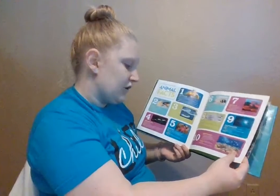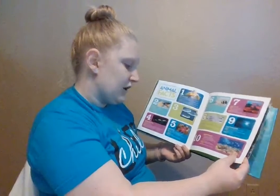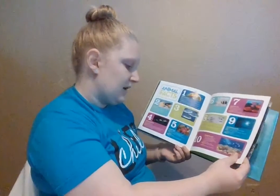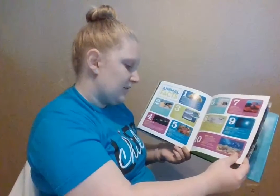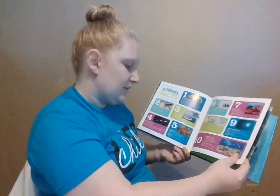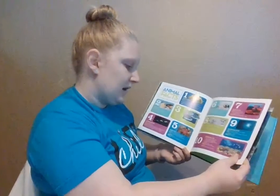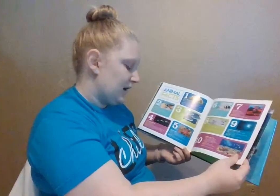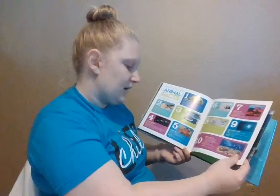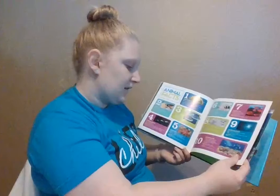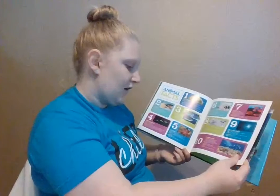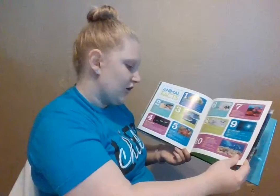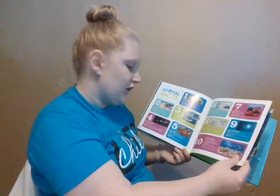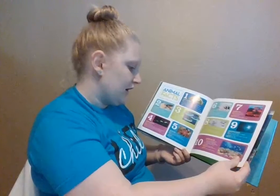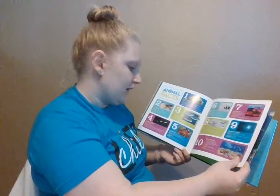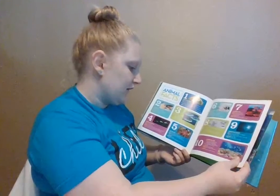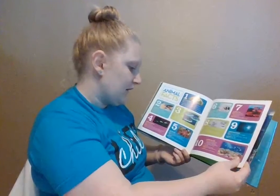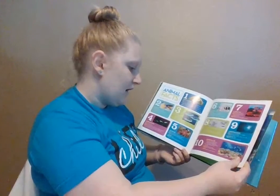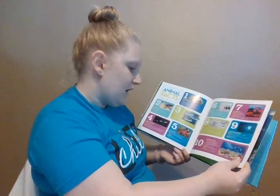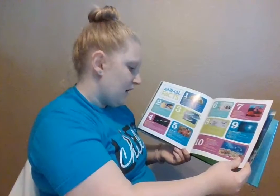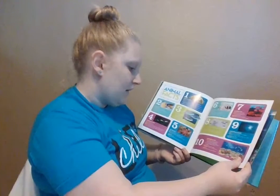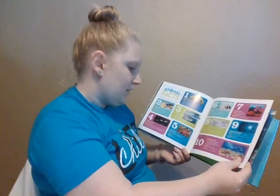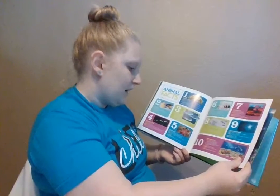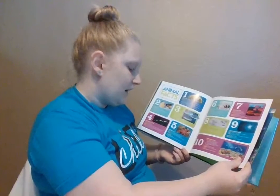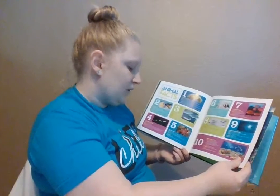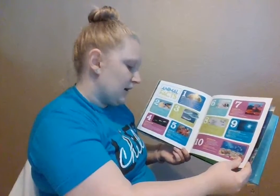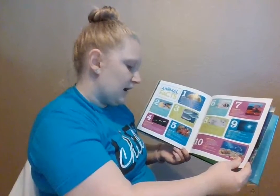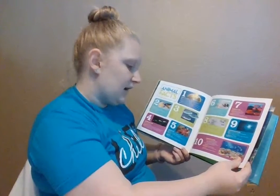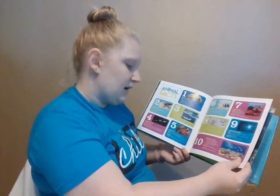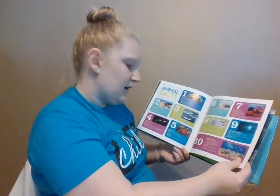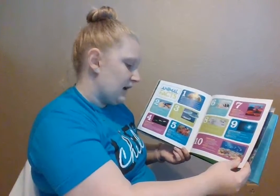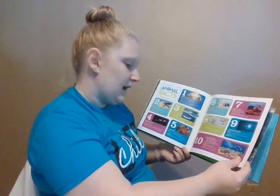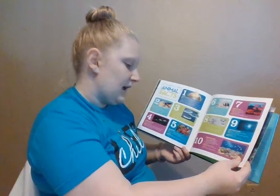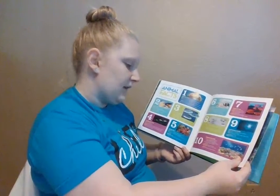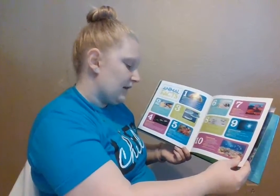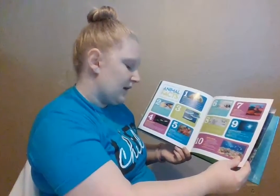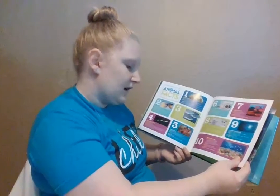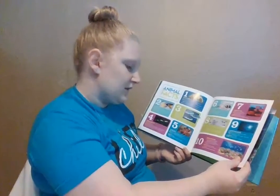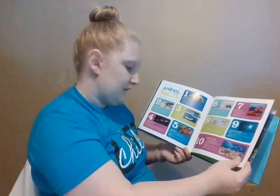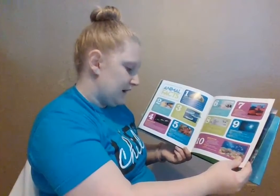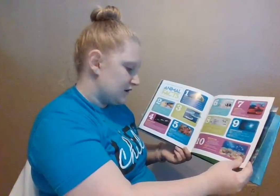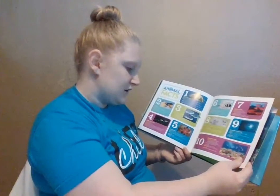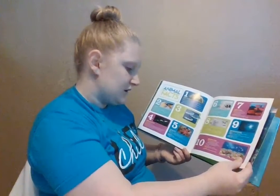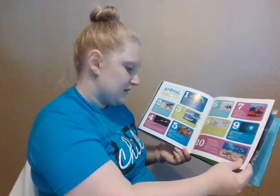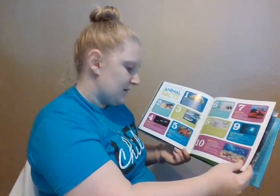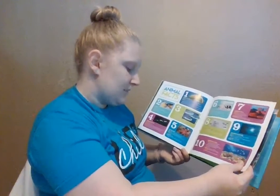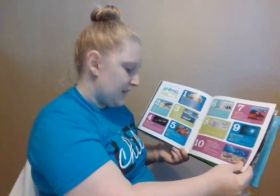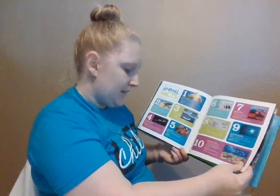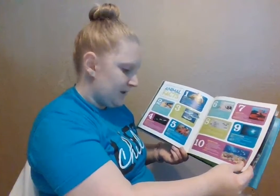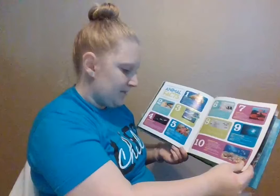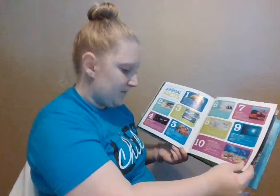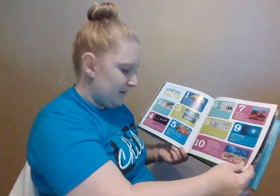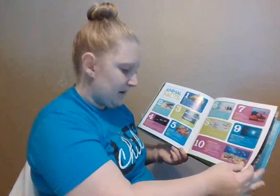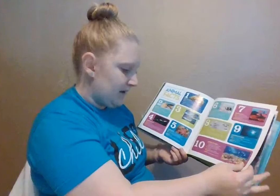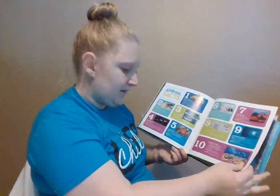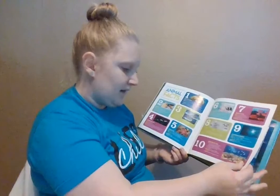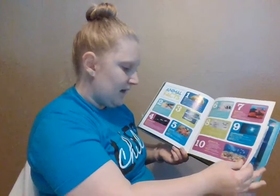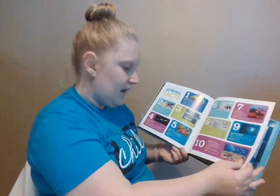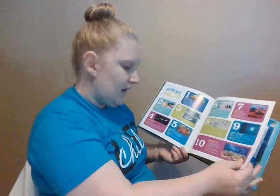algae. Predators are sharks, barracuda, and other large fish. Babies, females,